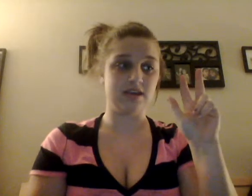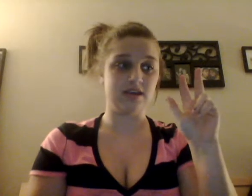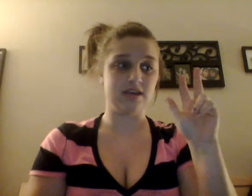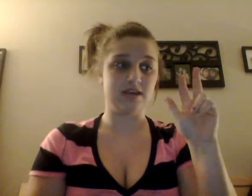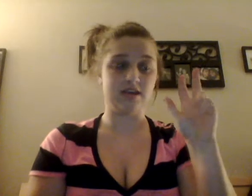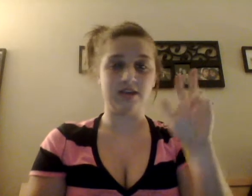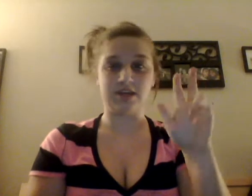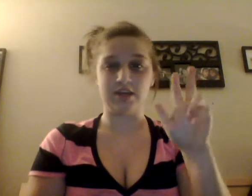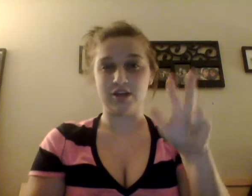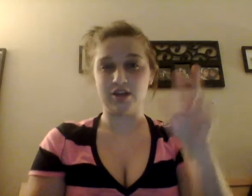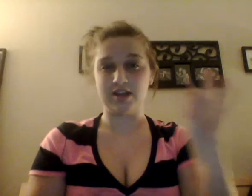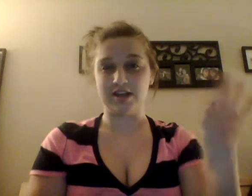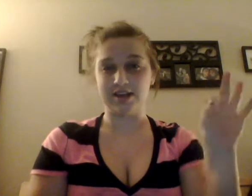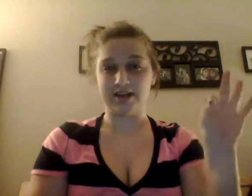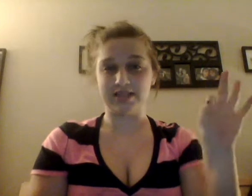children will be slaves! For birth!